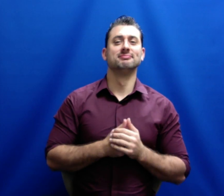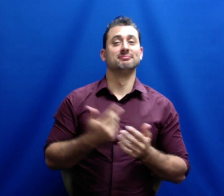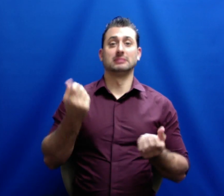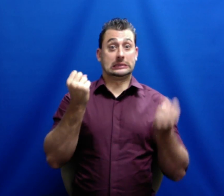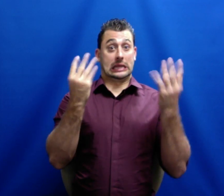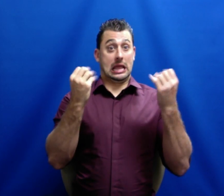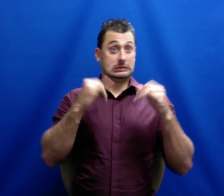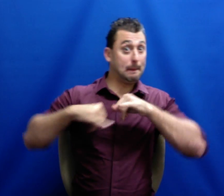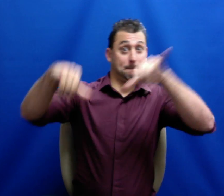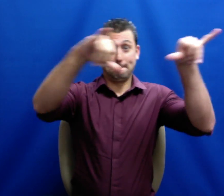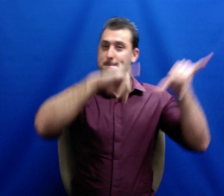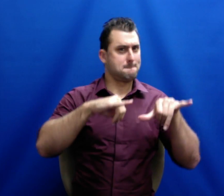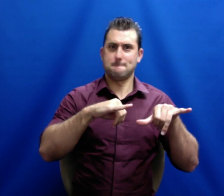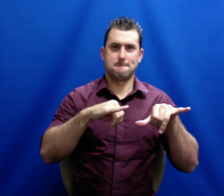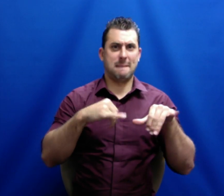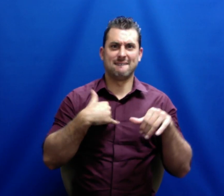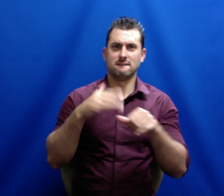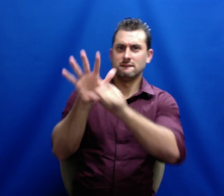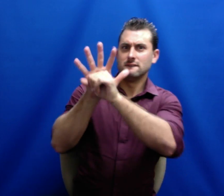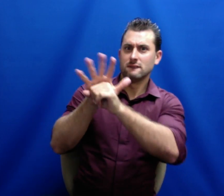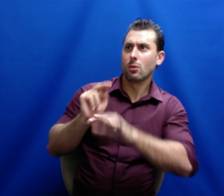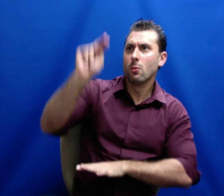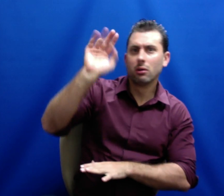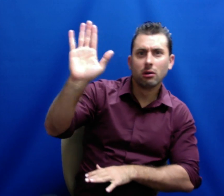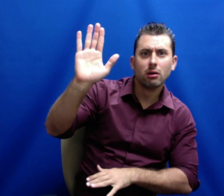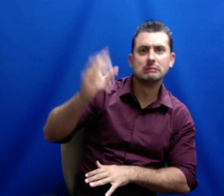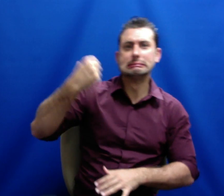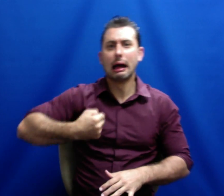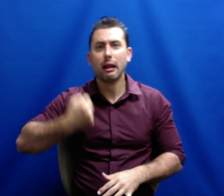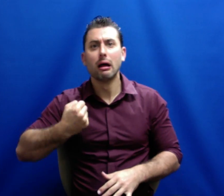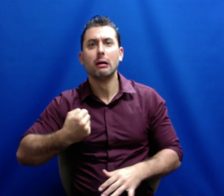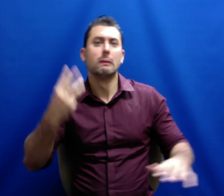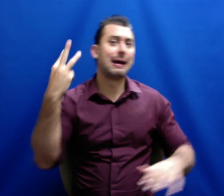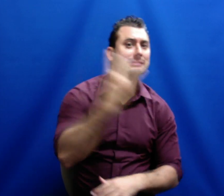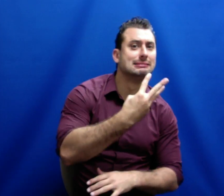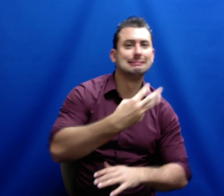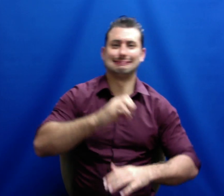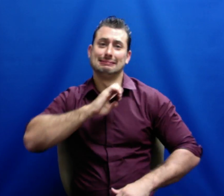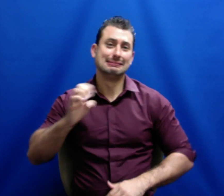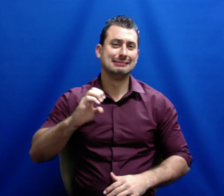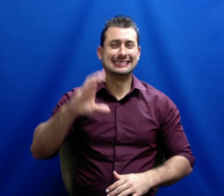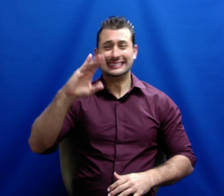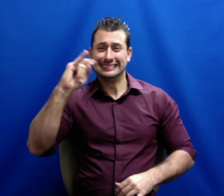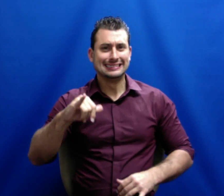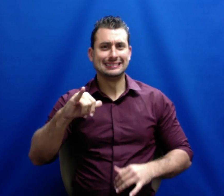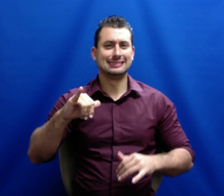And the signs are not going to be the same all across. You'll find dialect differences all across the country, regions,